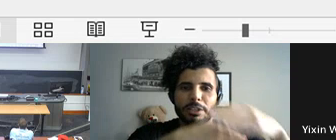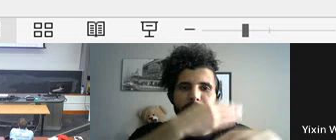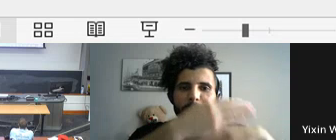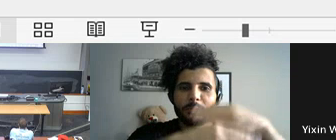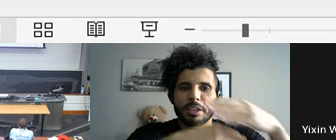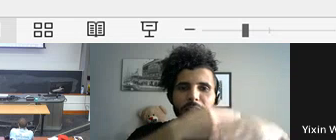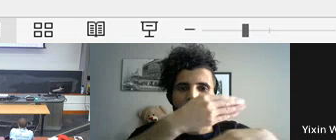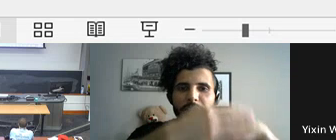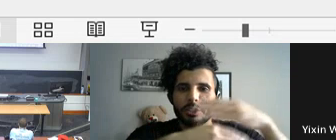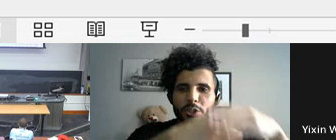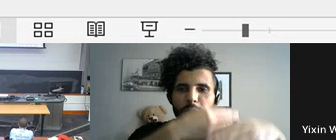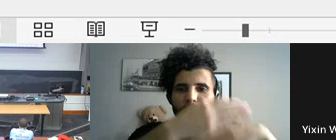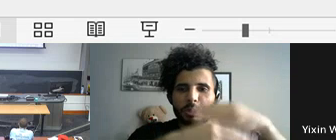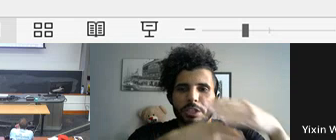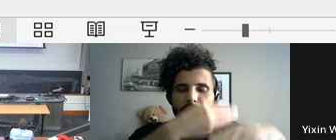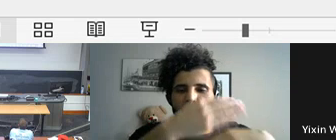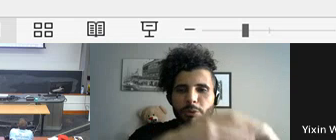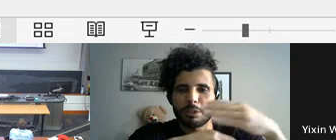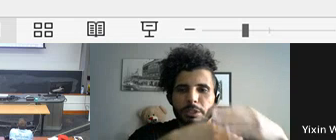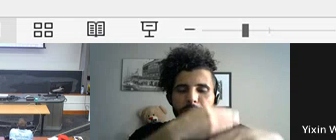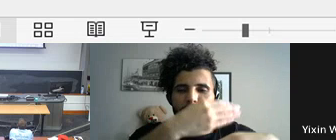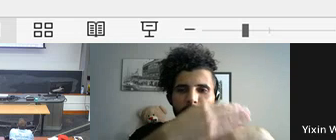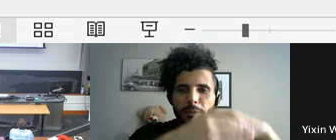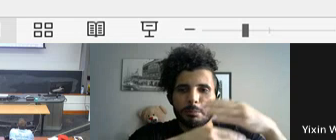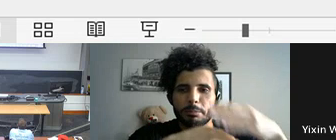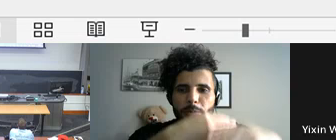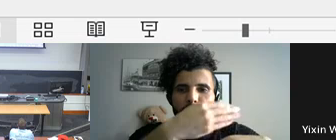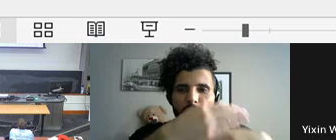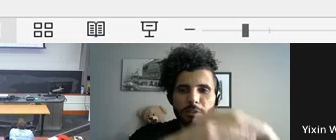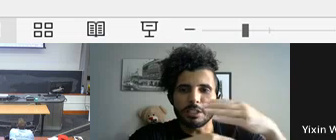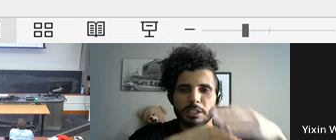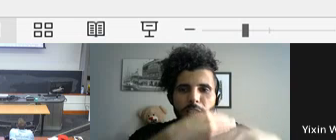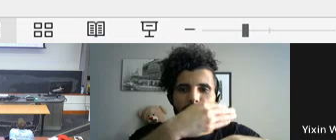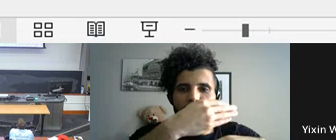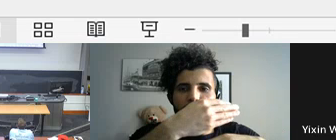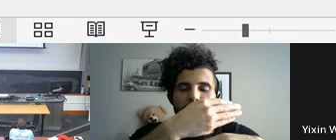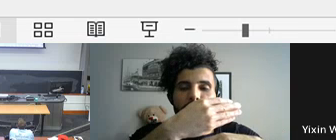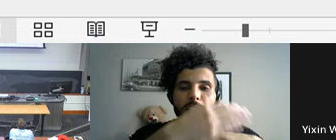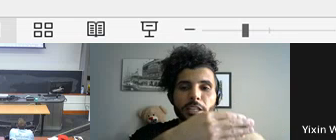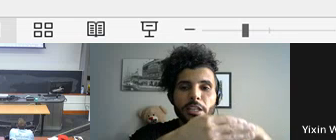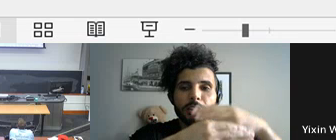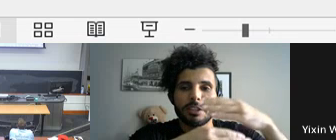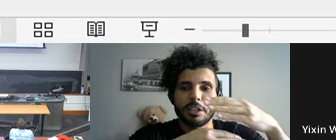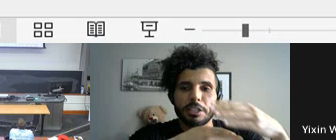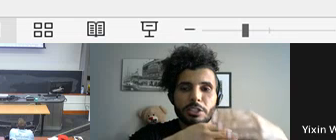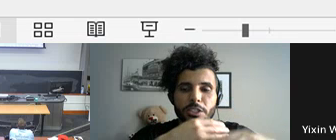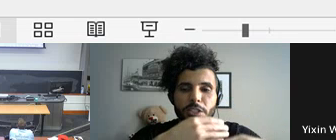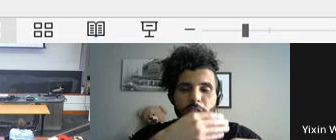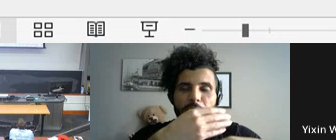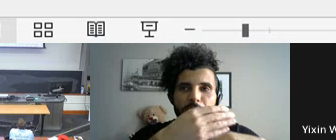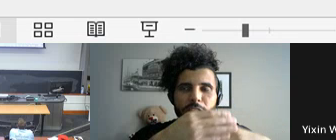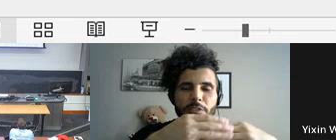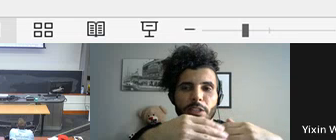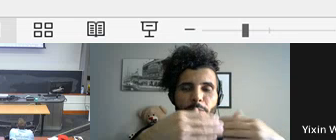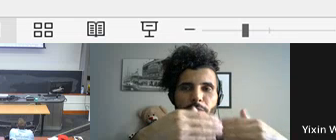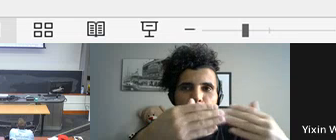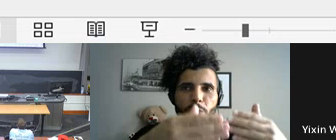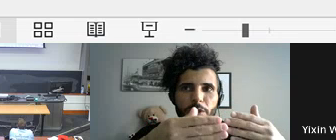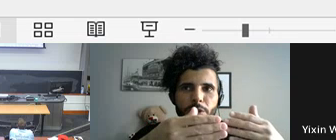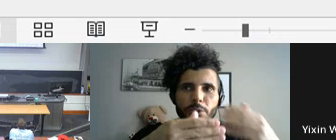right? So we use this for harvesting. And then this has developed even more to